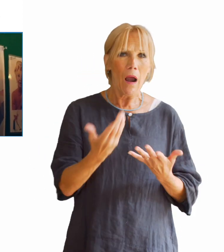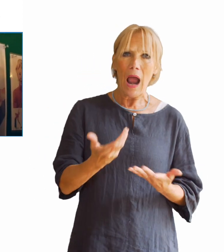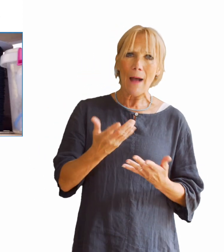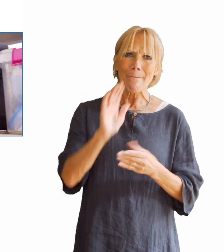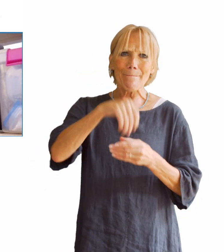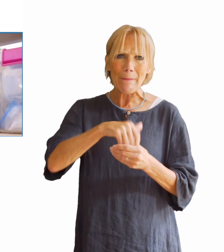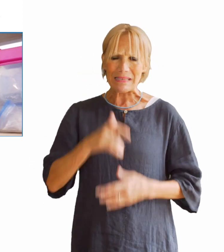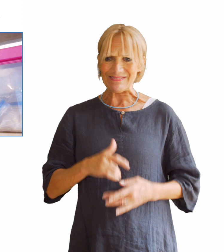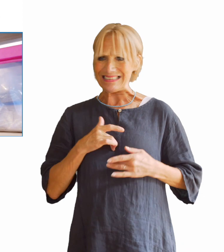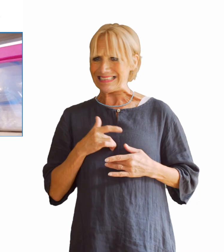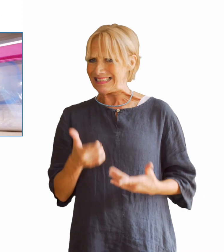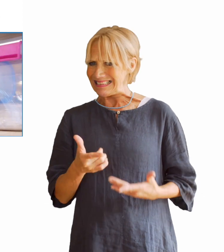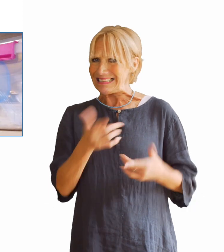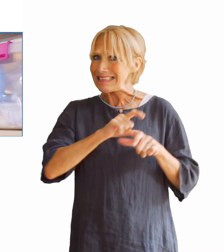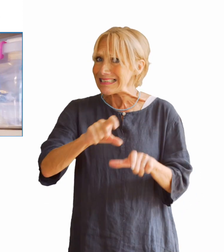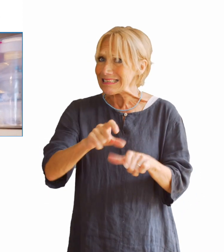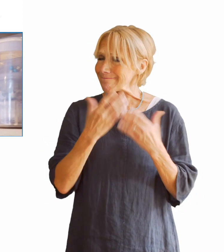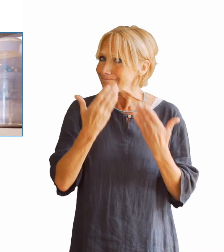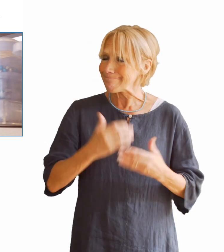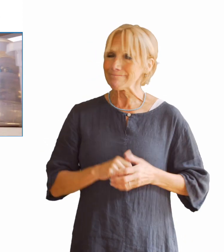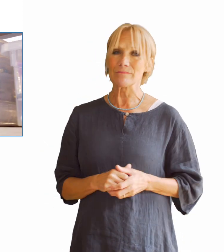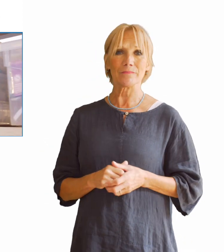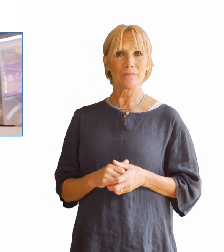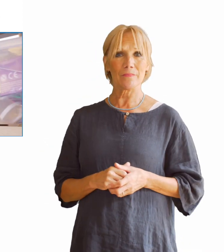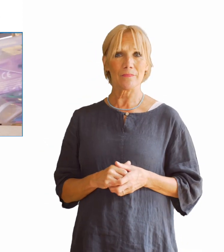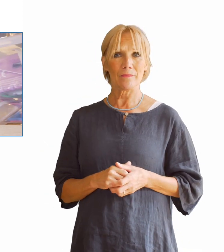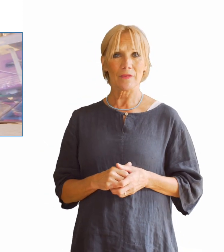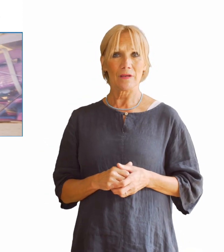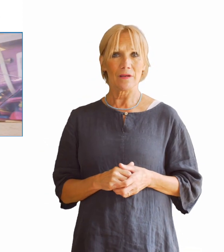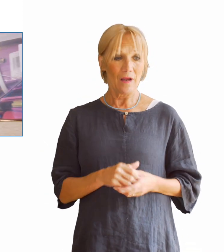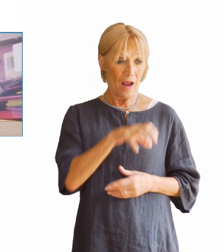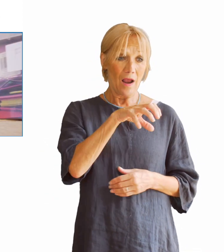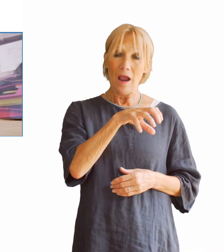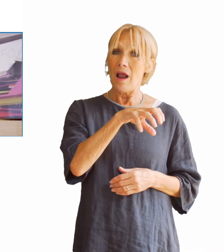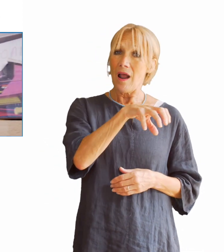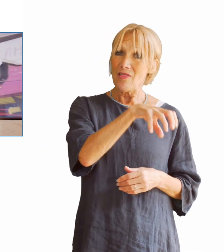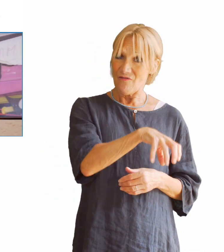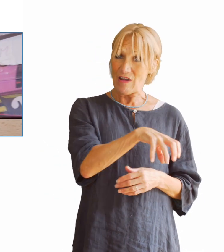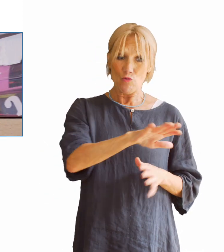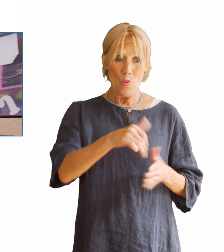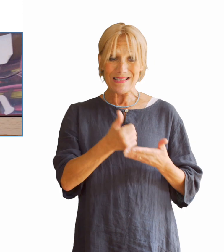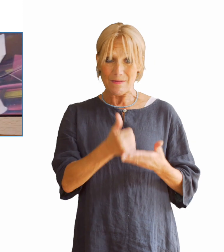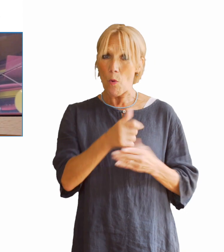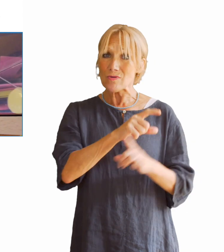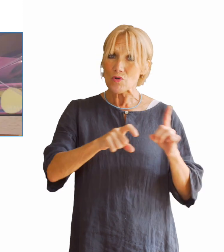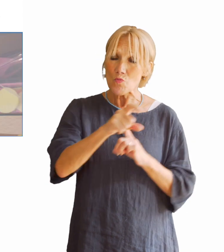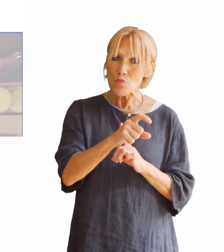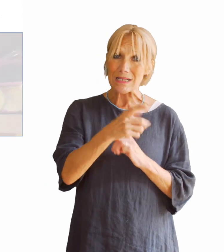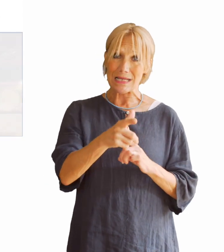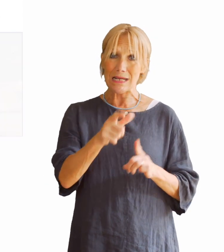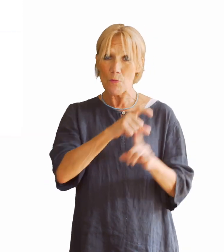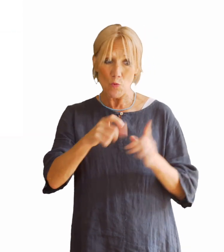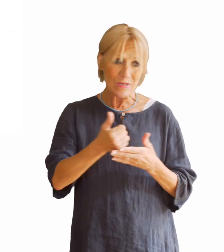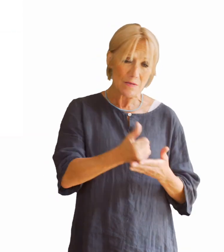in its future. A venue owner that is invested in and supportive of the meeting centre really helps to ensure it's